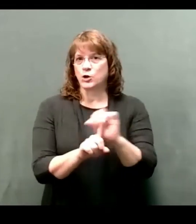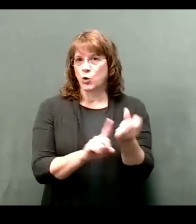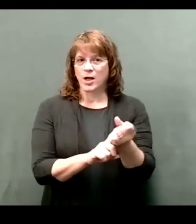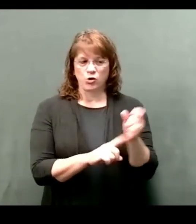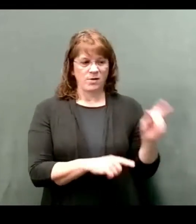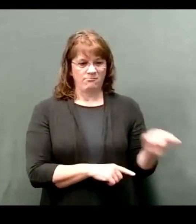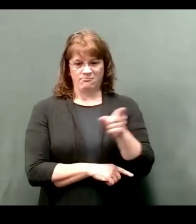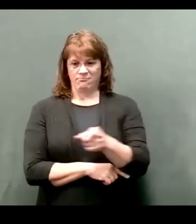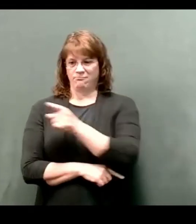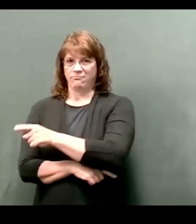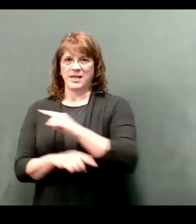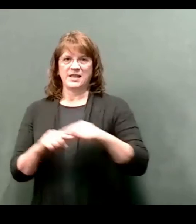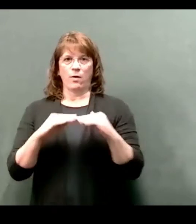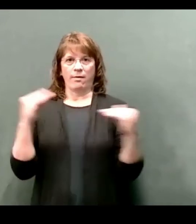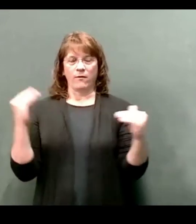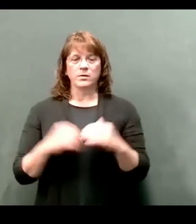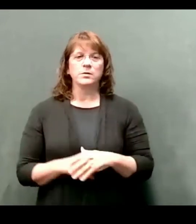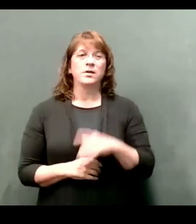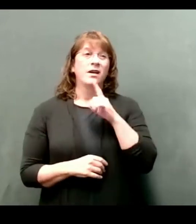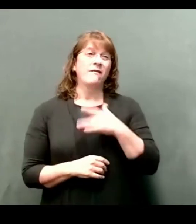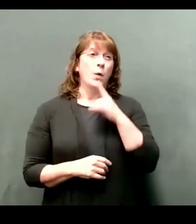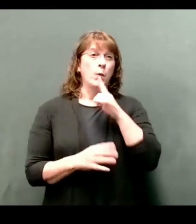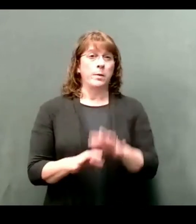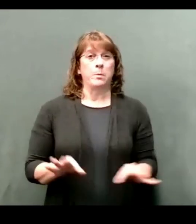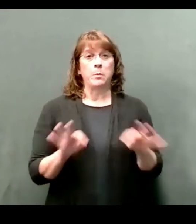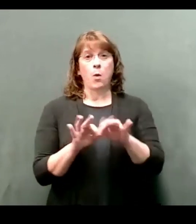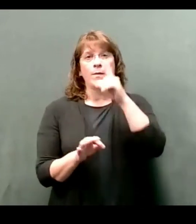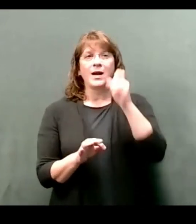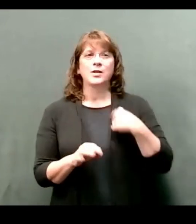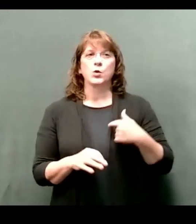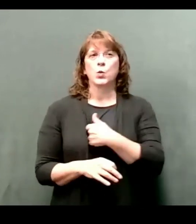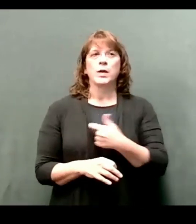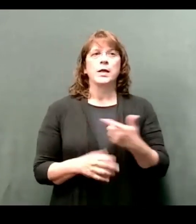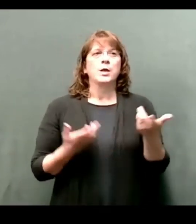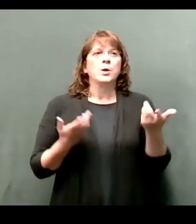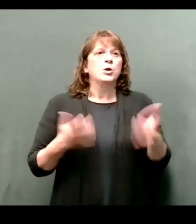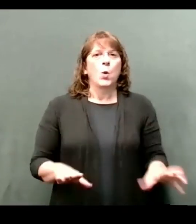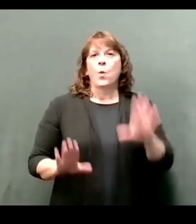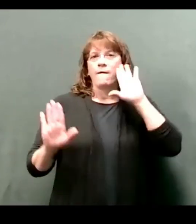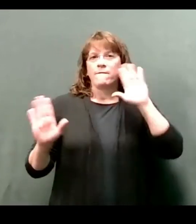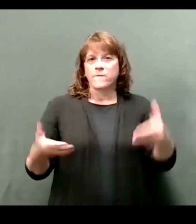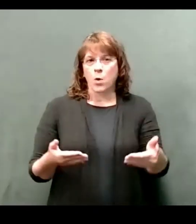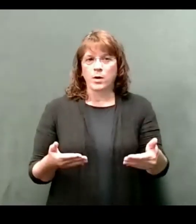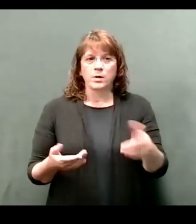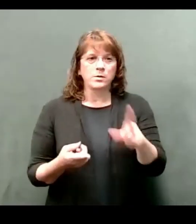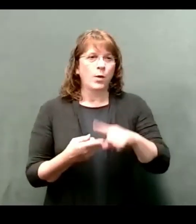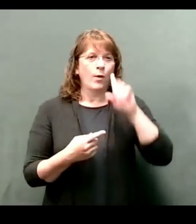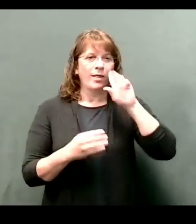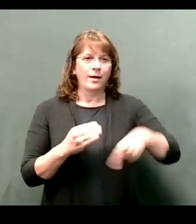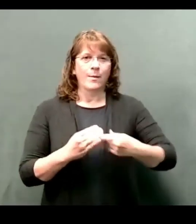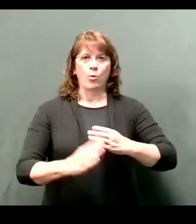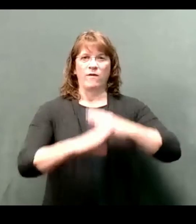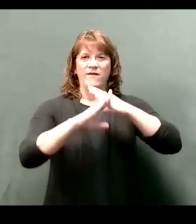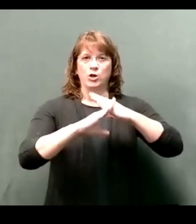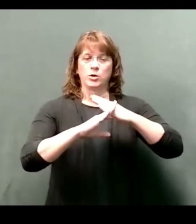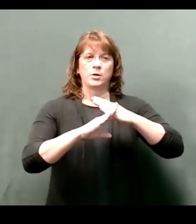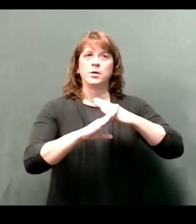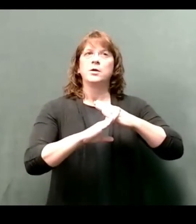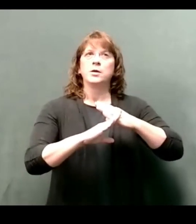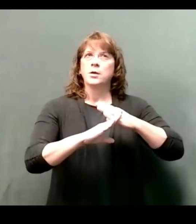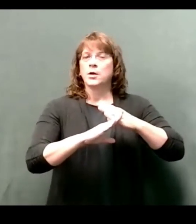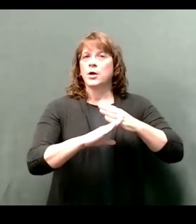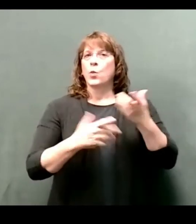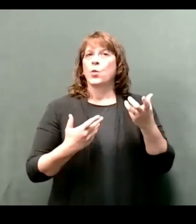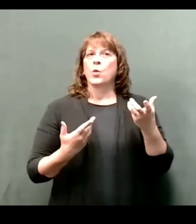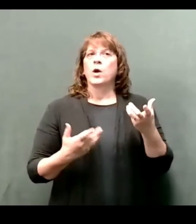at all three of those different levels. This felt really important to us because we don't only want to focus, when we're thinking about prevention, we don't only want to focus on